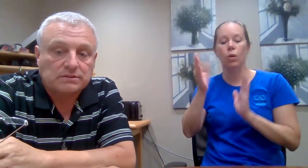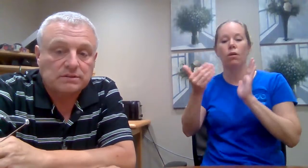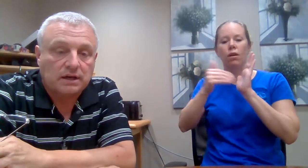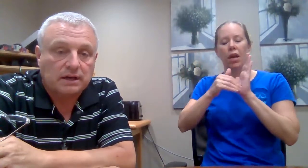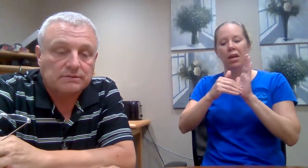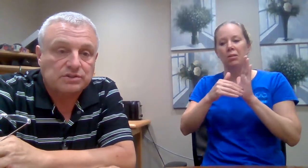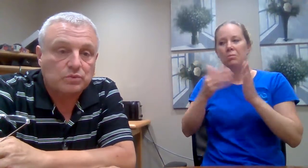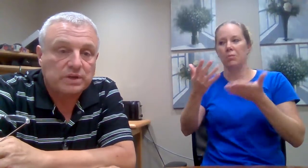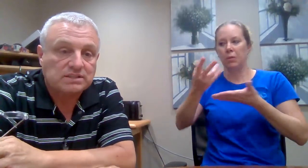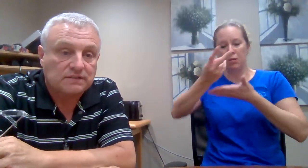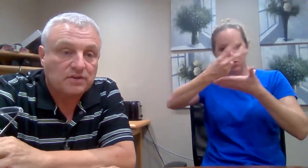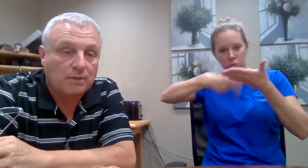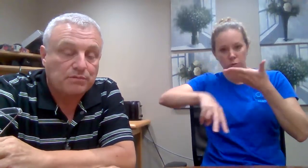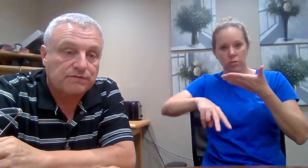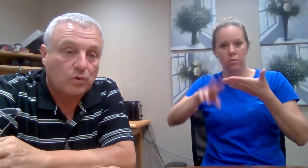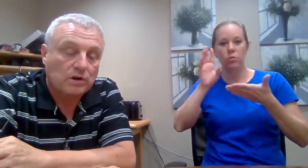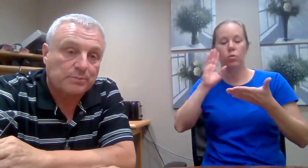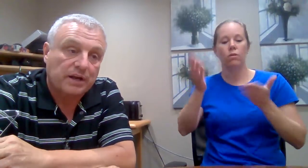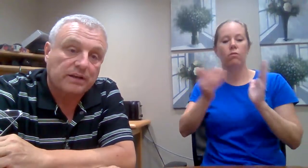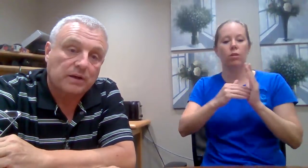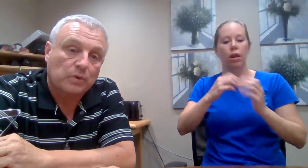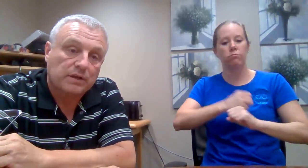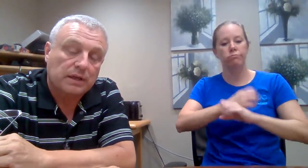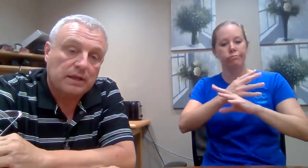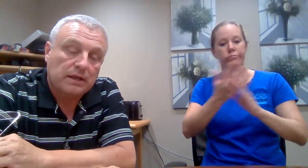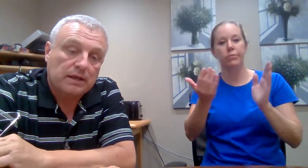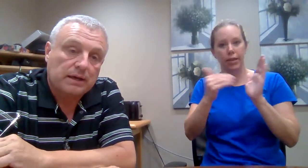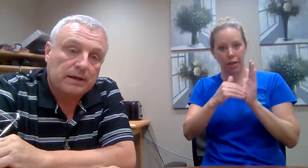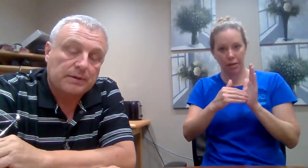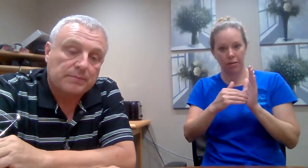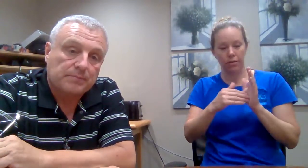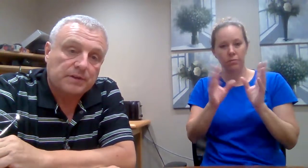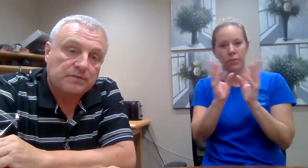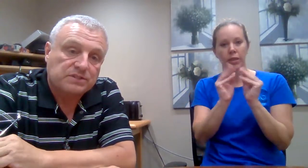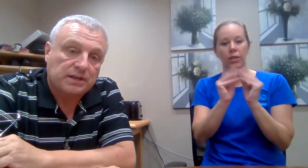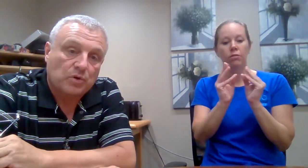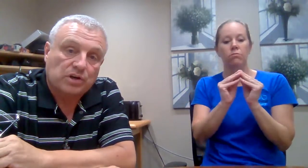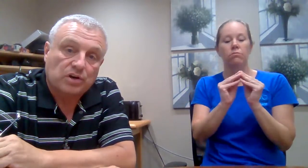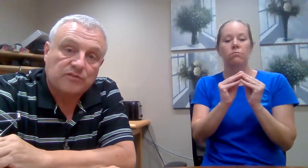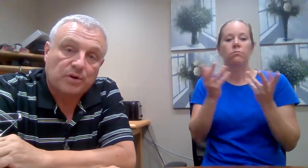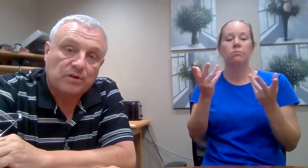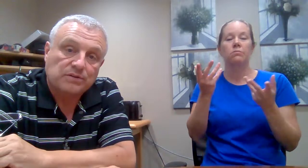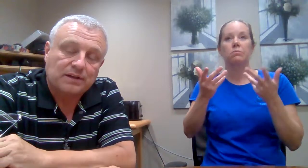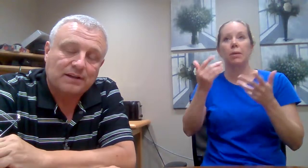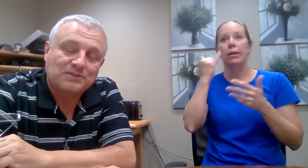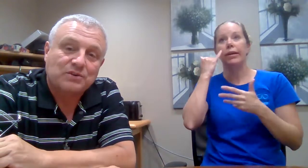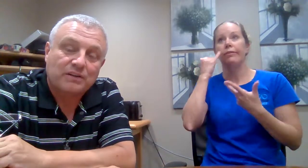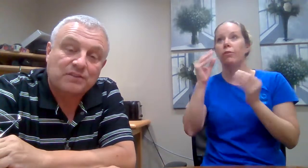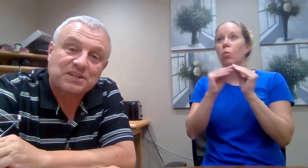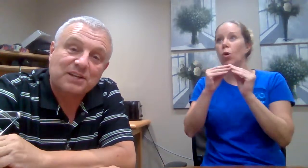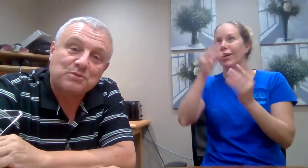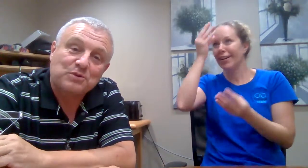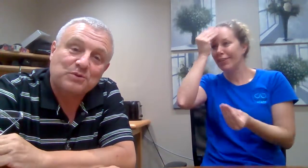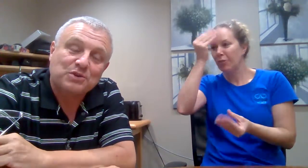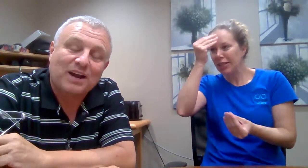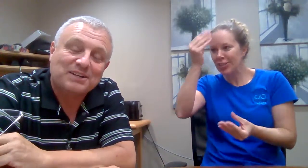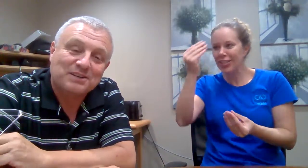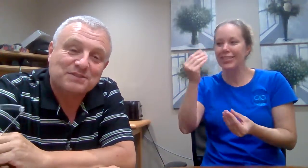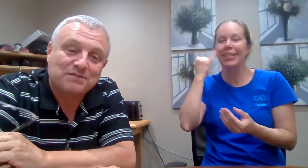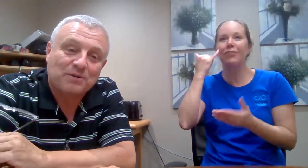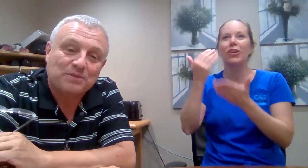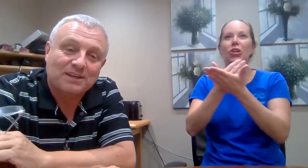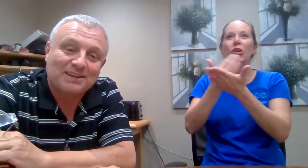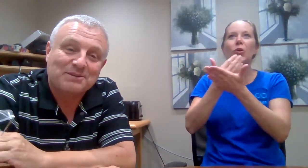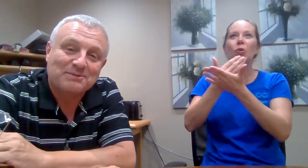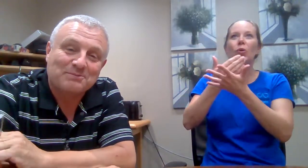in 2 weeks, if not before, depending on what, if there's any more if there's any new